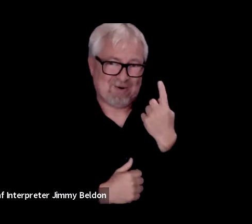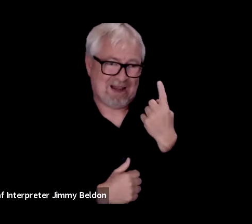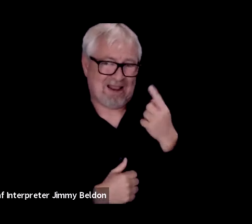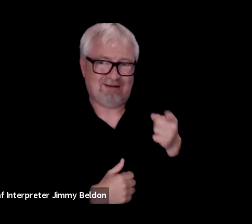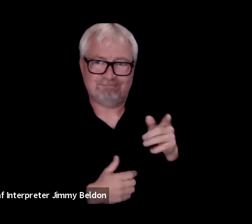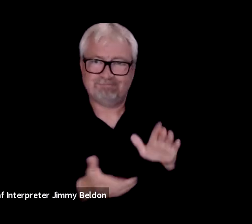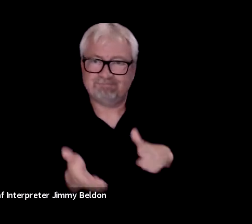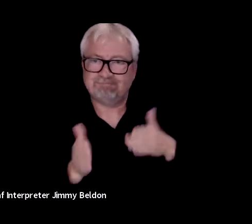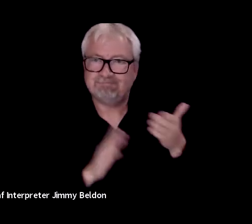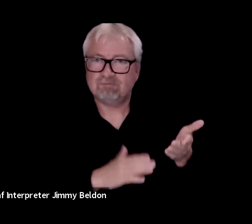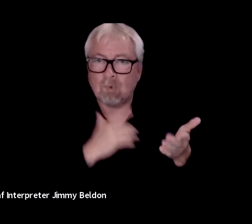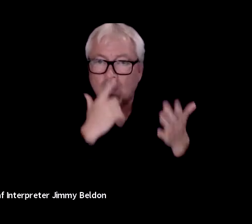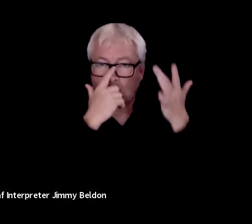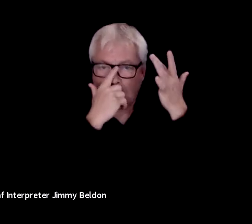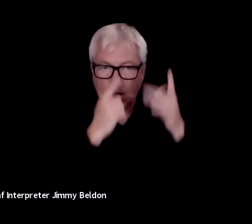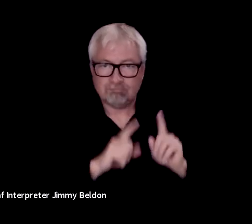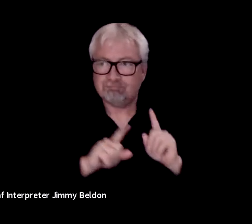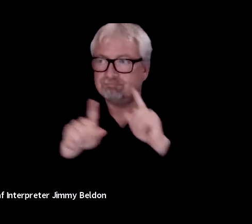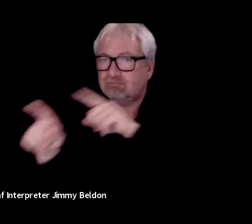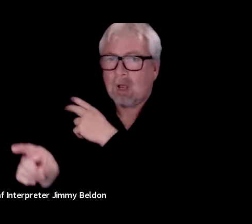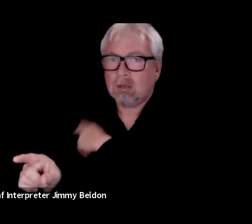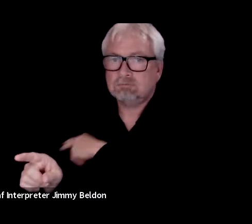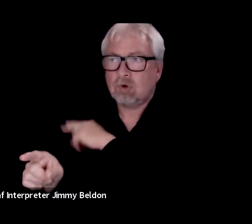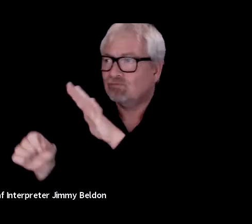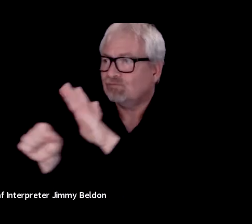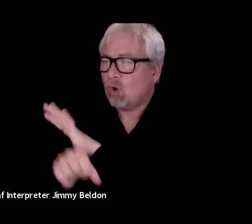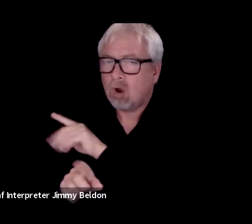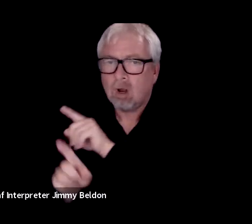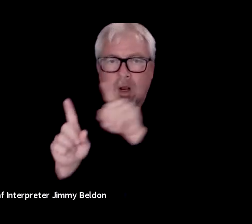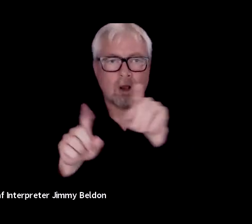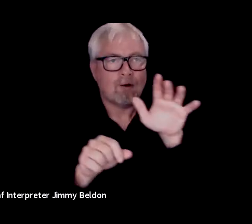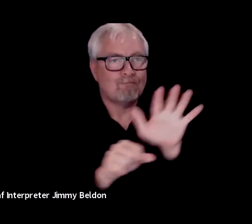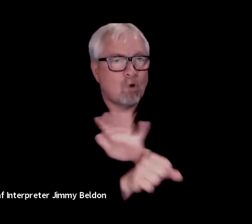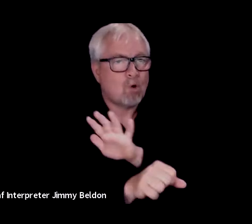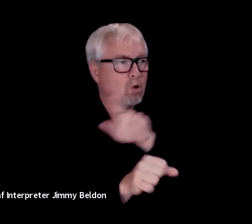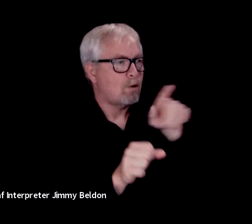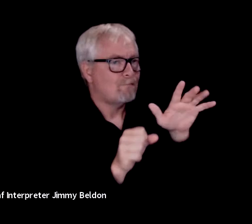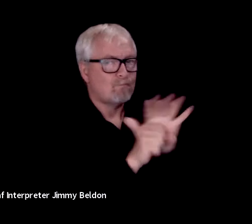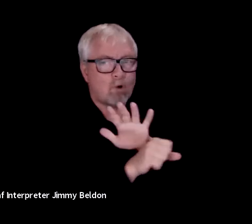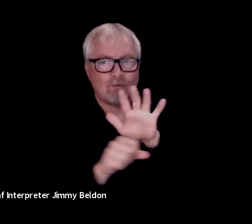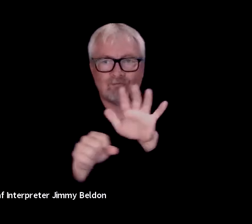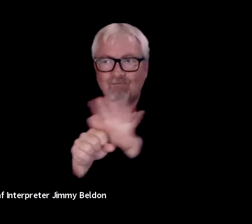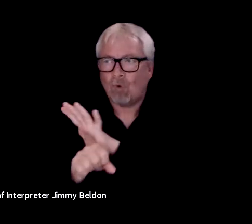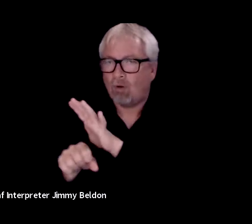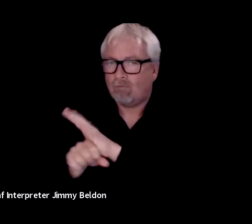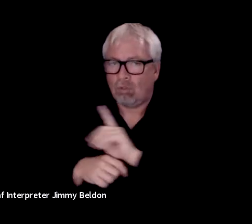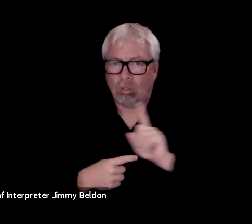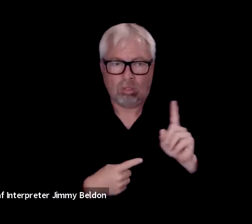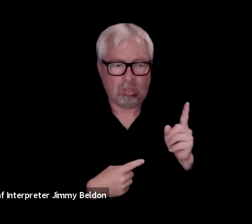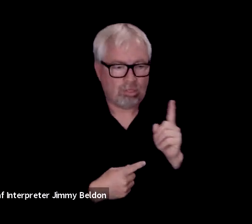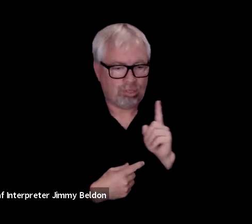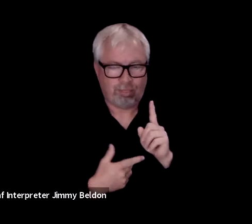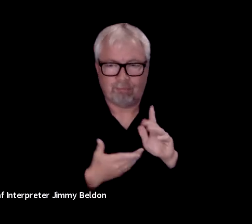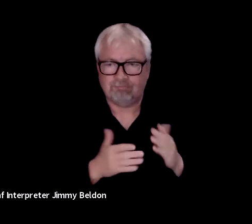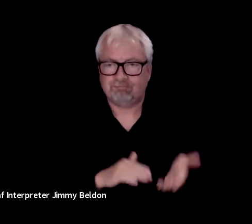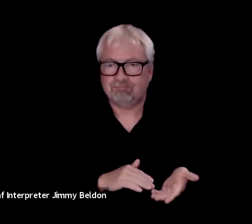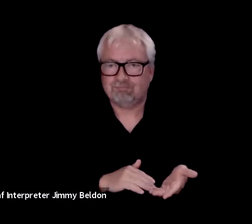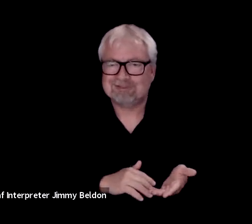to COVID. The point of this story, beyond the tragedy of that individual